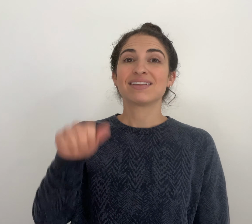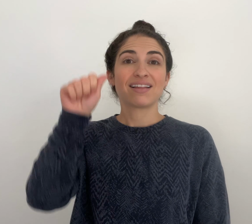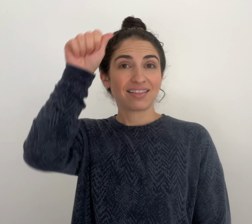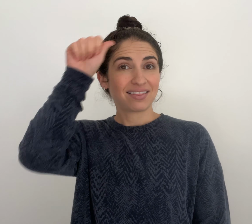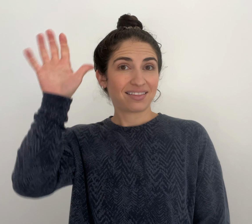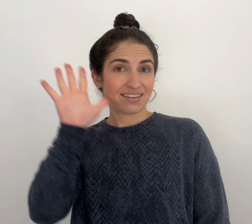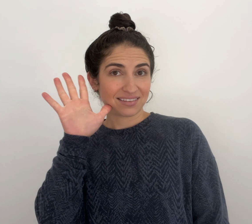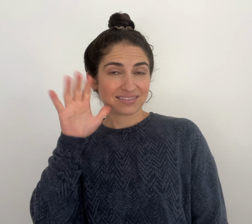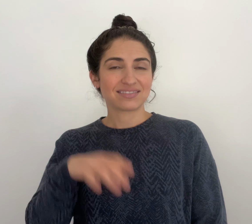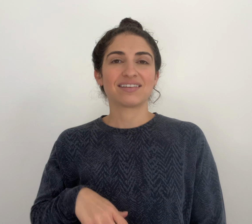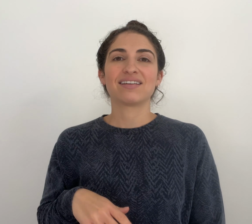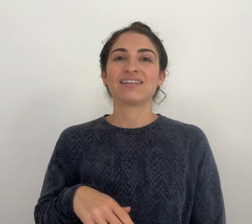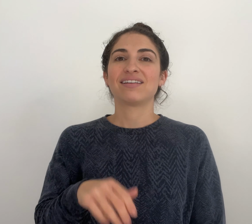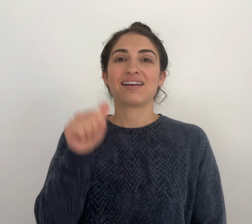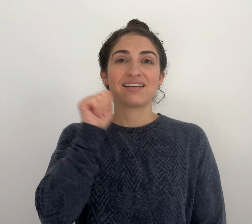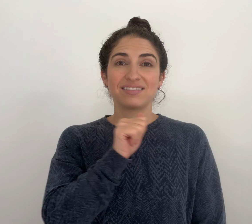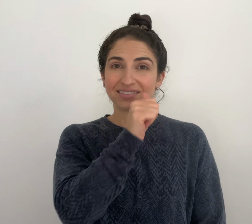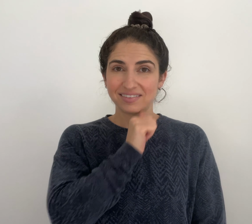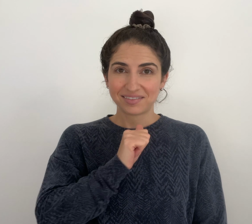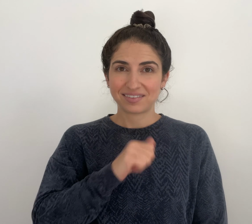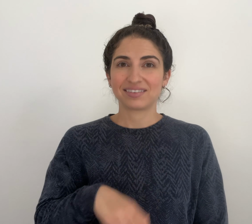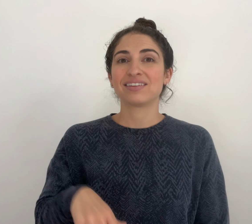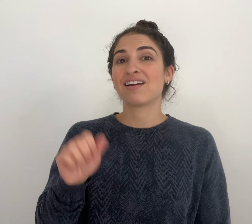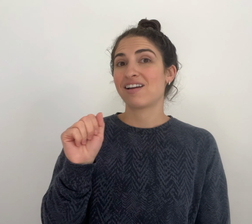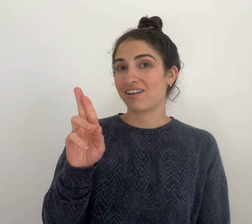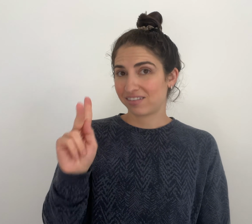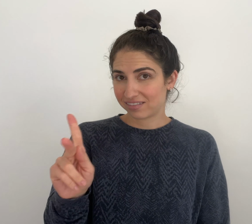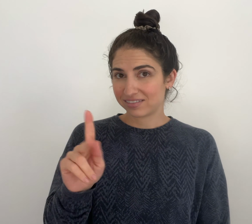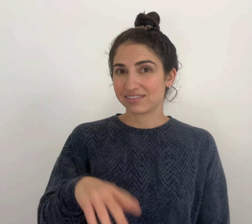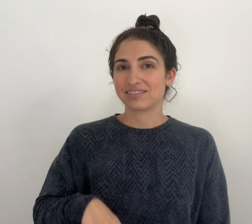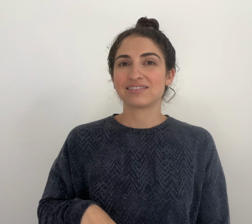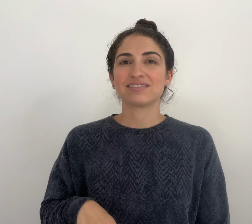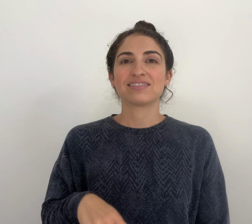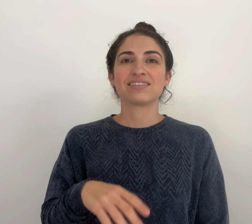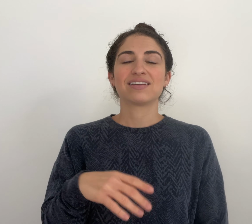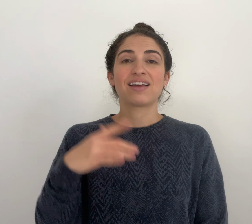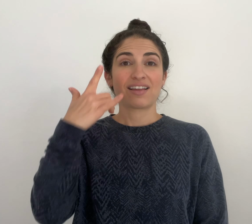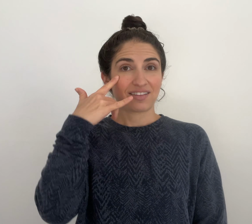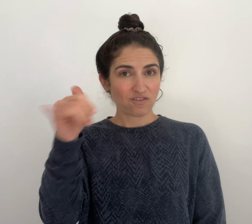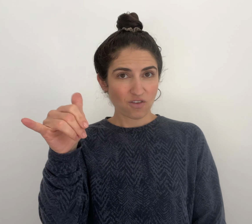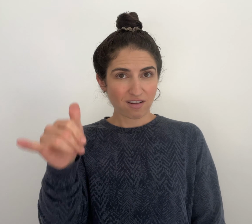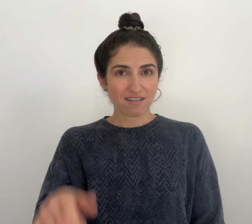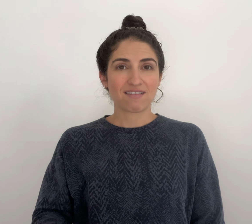Alabama, Alaska, Arizona, Arkansas, California,